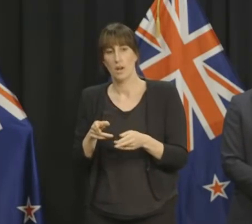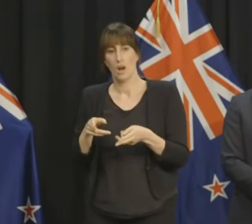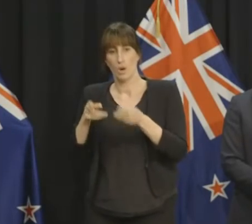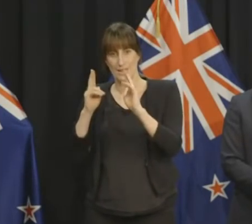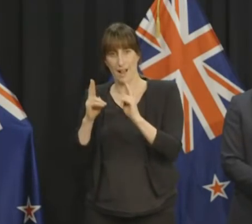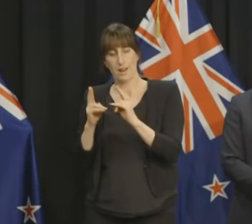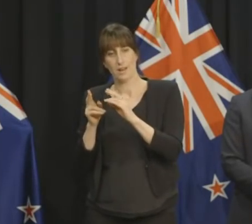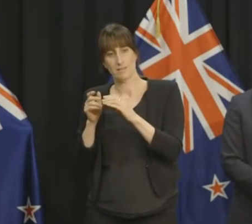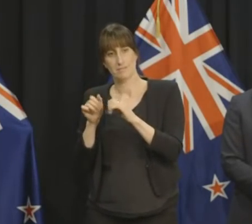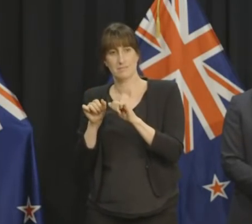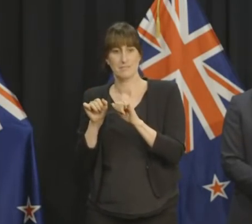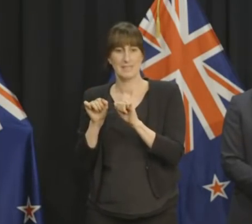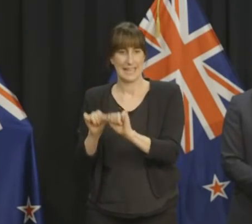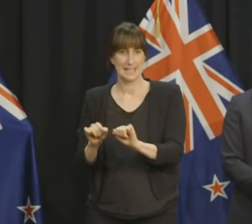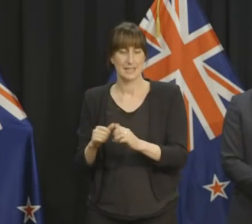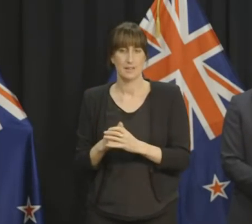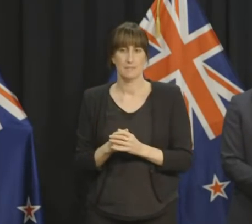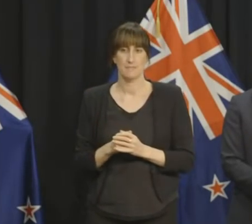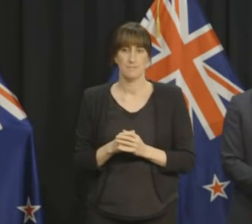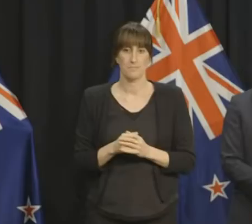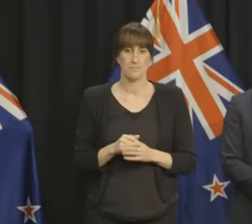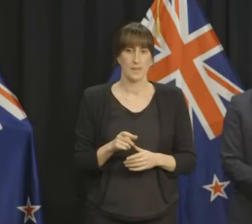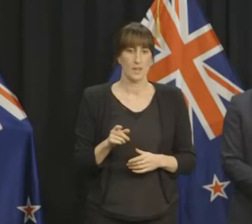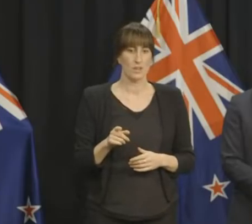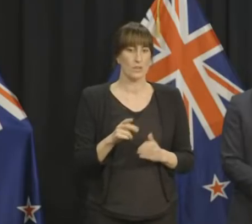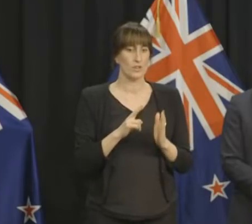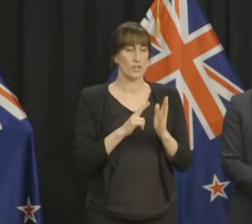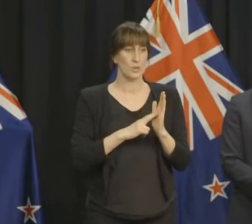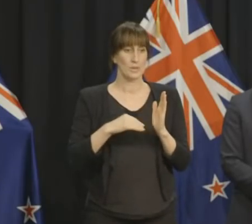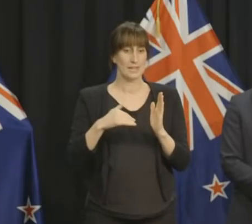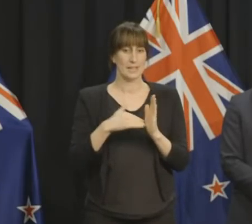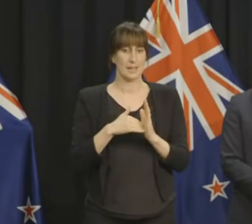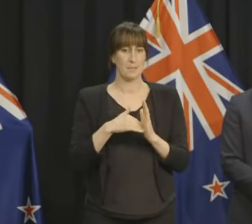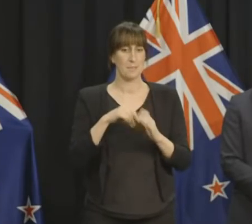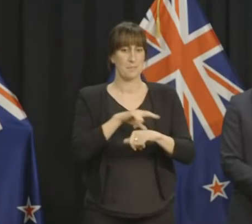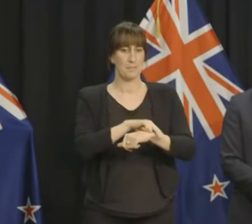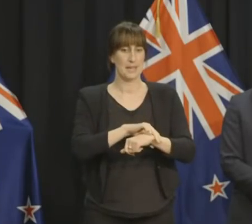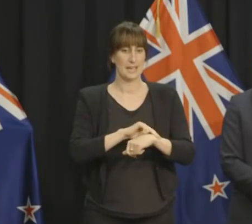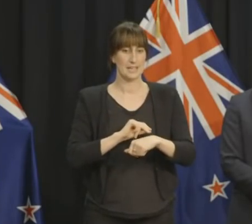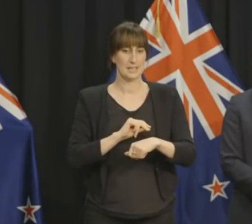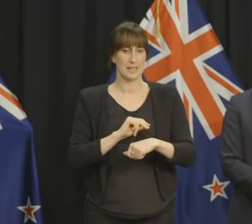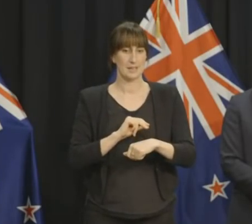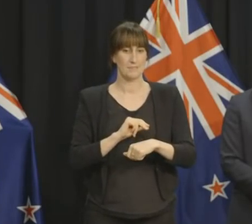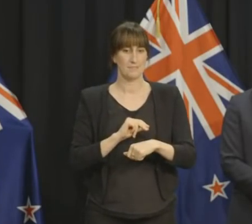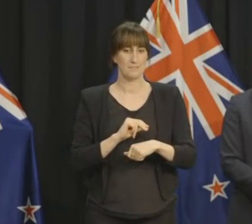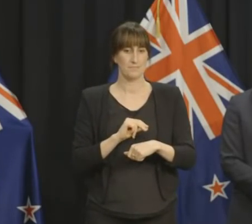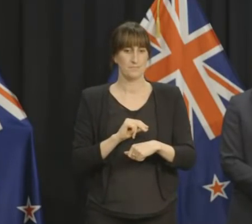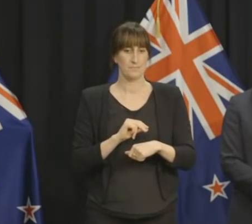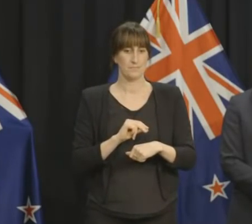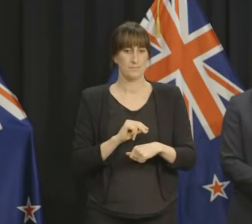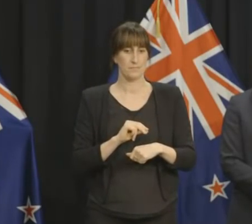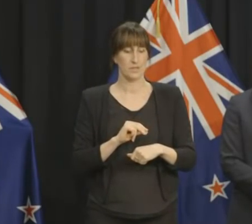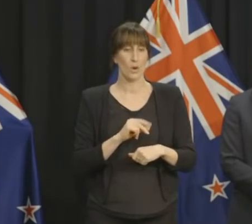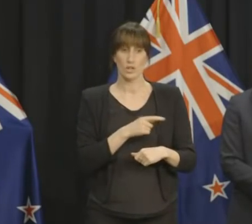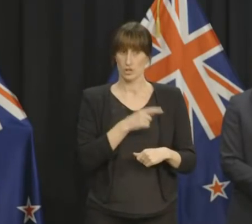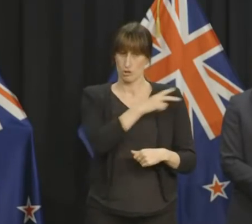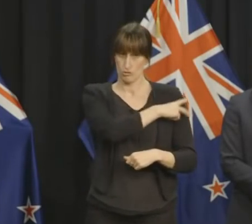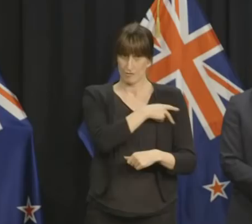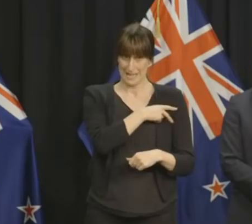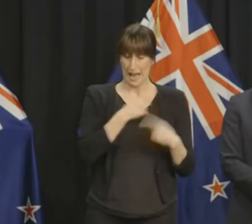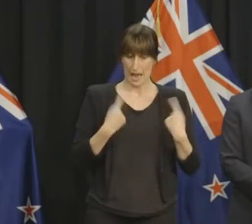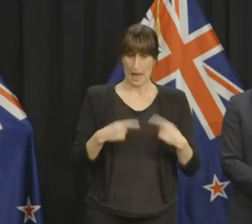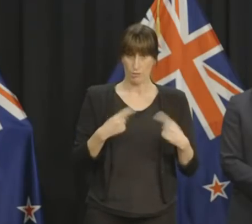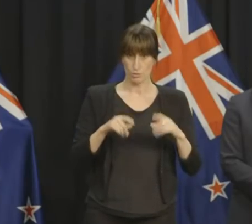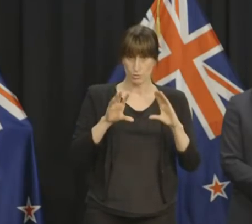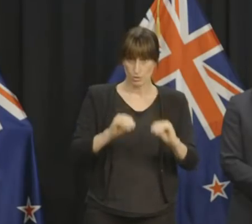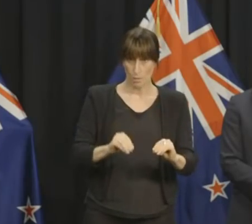so they will rely on the support of the New Zealand Police to enforce the outcomes, and so there are processes in place where if something goes wrong and somebody breaks the